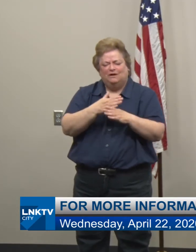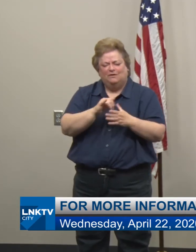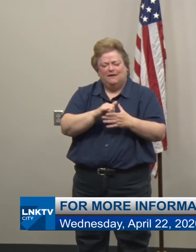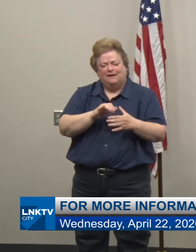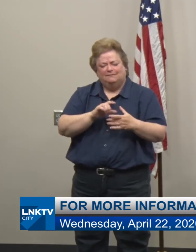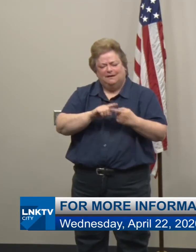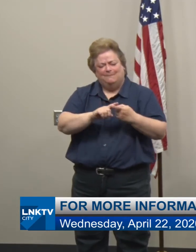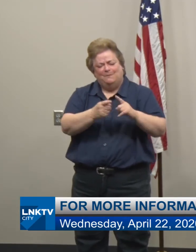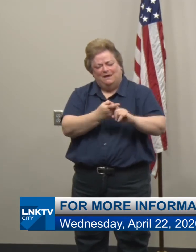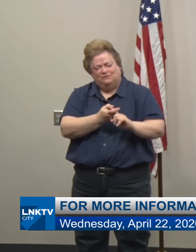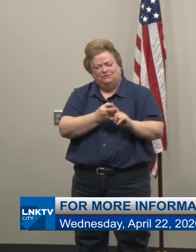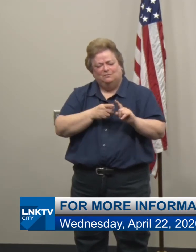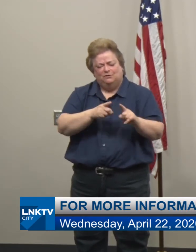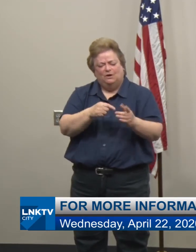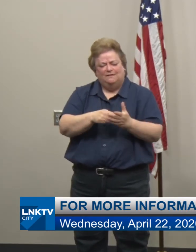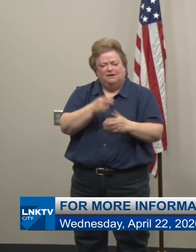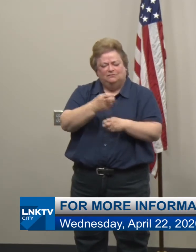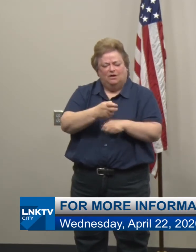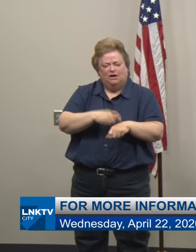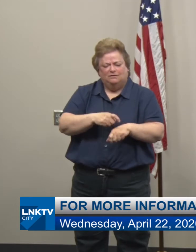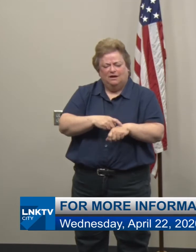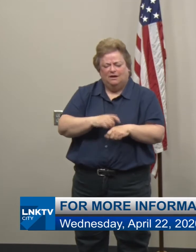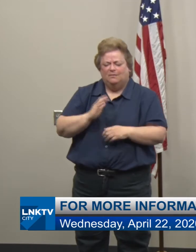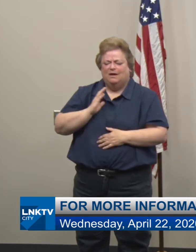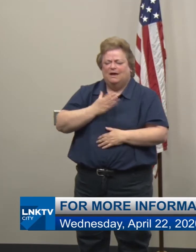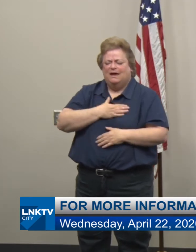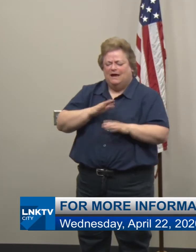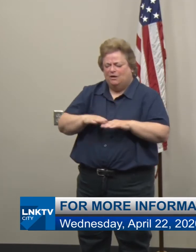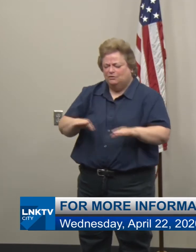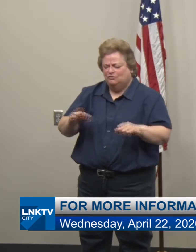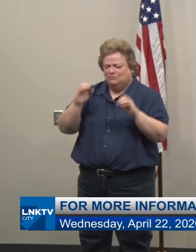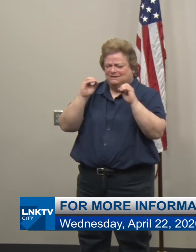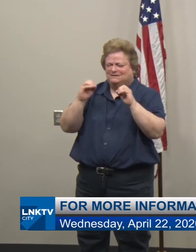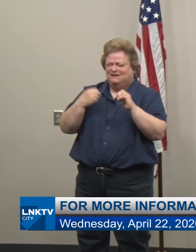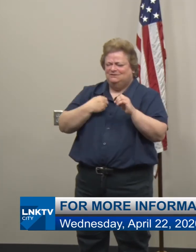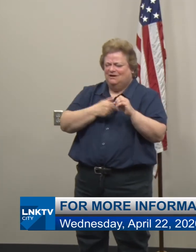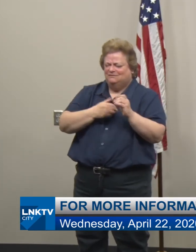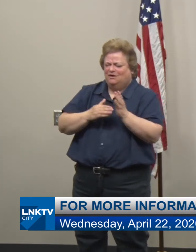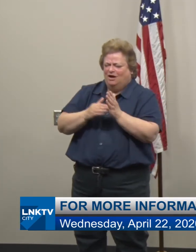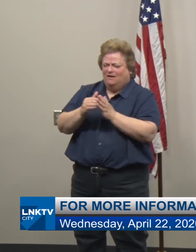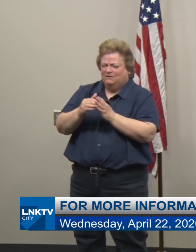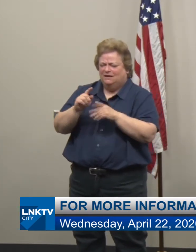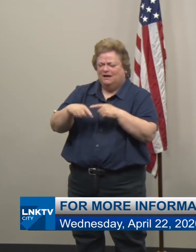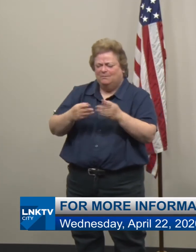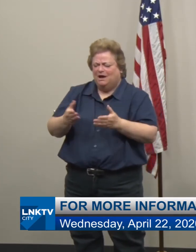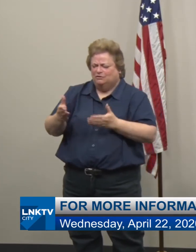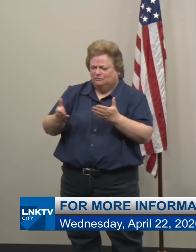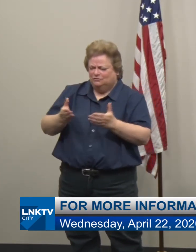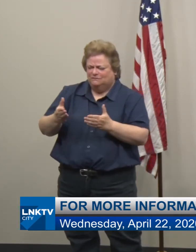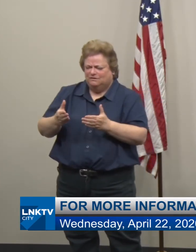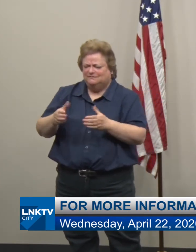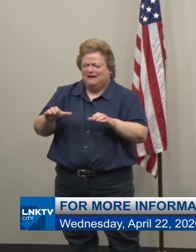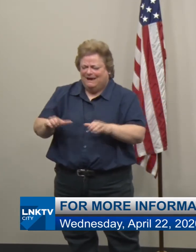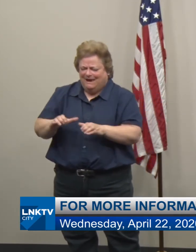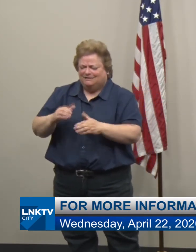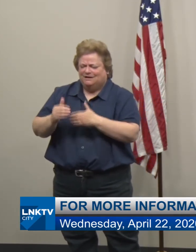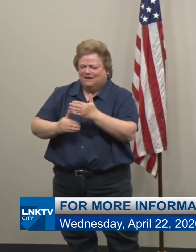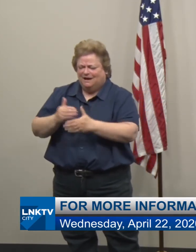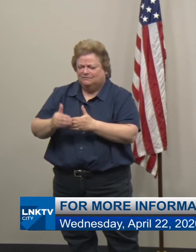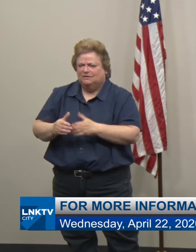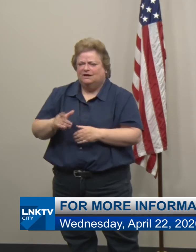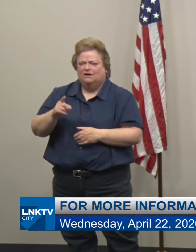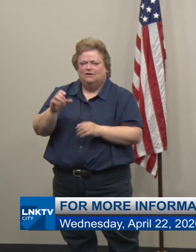time. Our children often teach us about the personal value of service and acts of kindness, and you can just ask